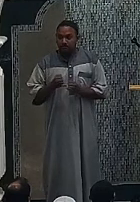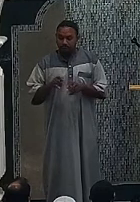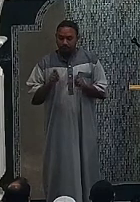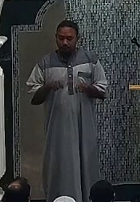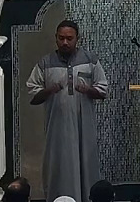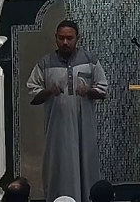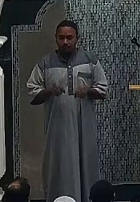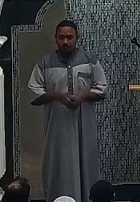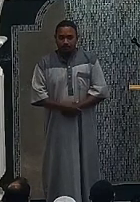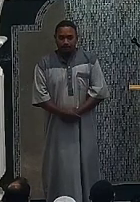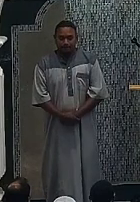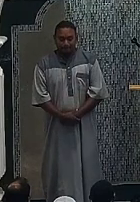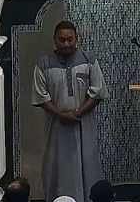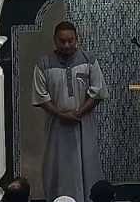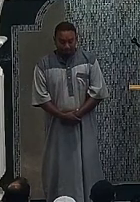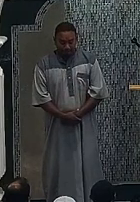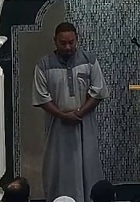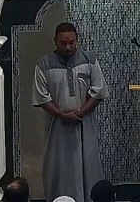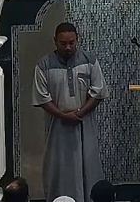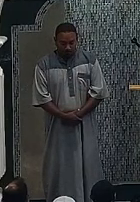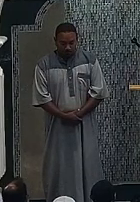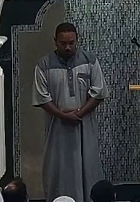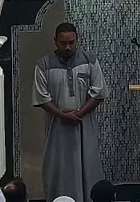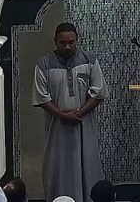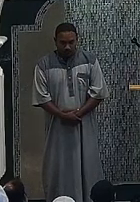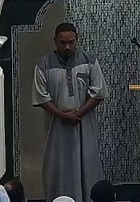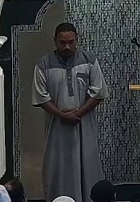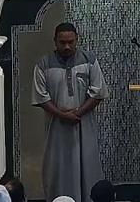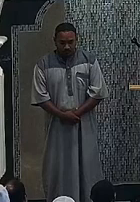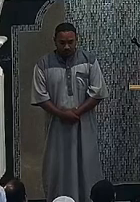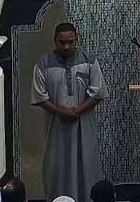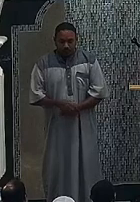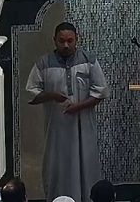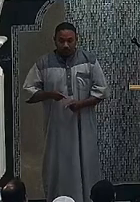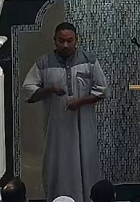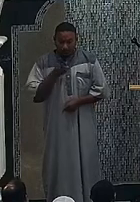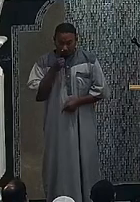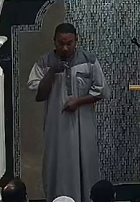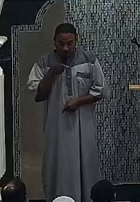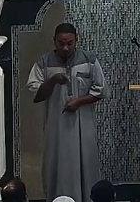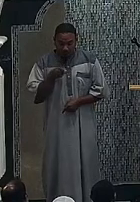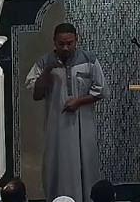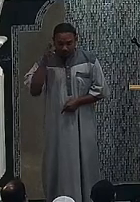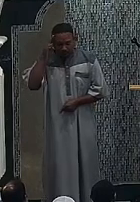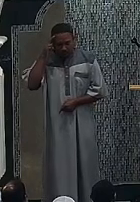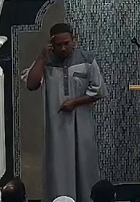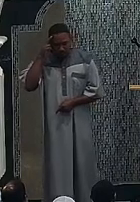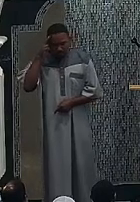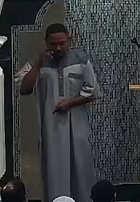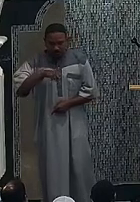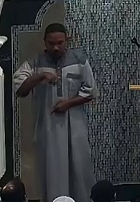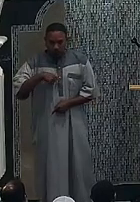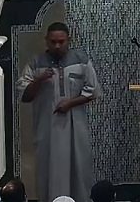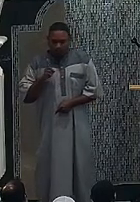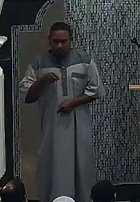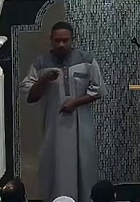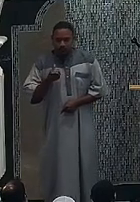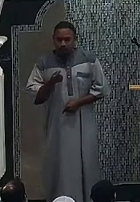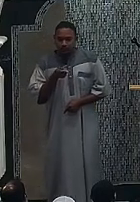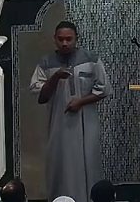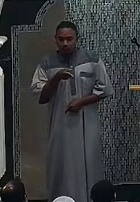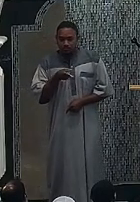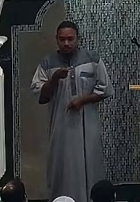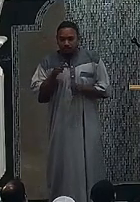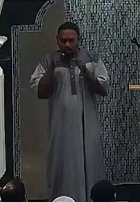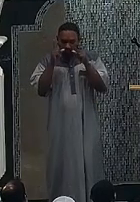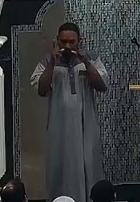And for this reason, we have to do this awareness, create awareness about the deaf, because as